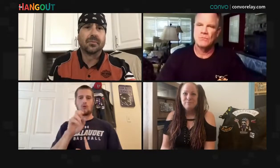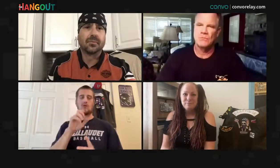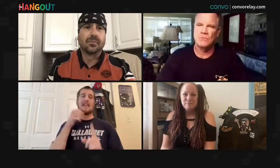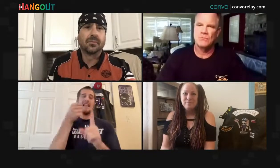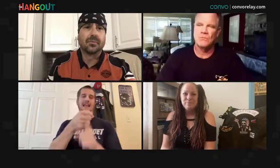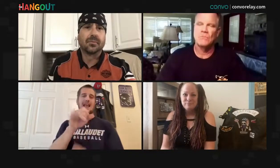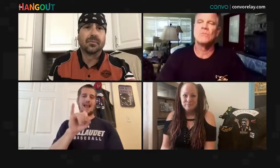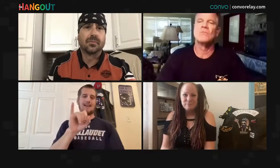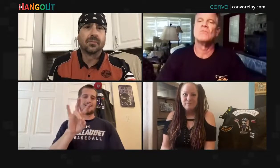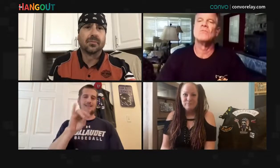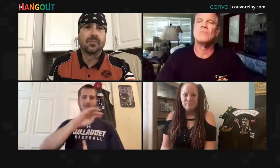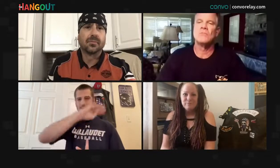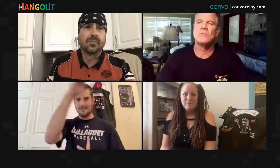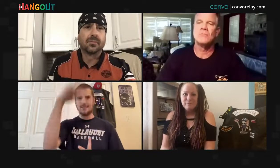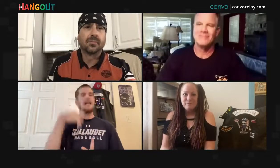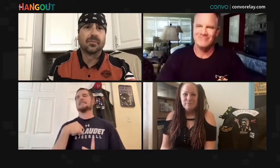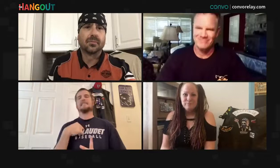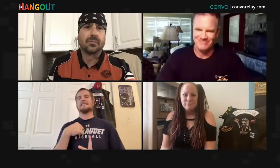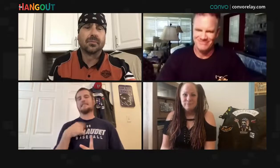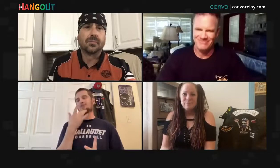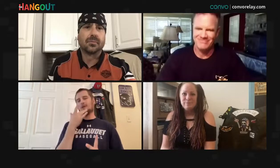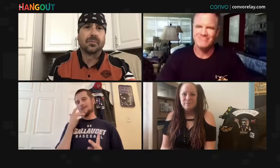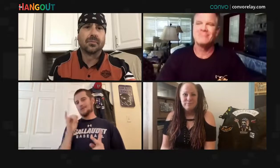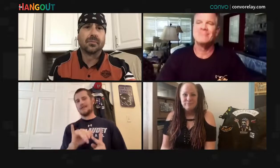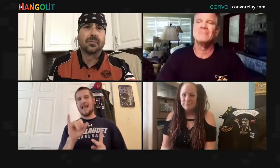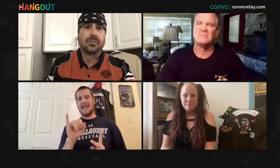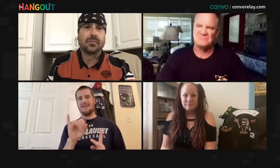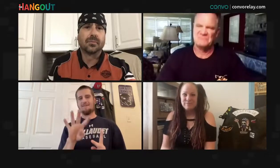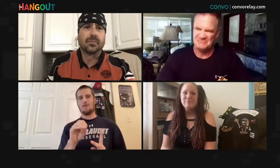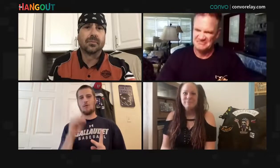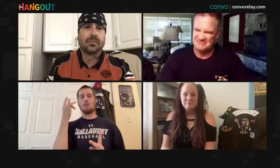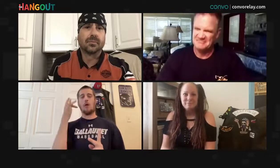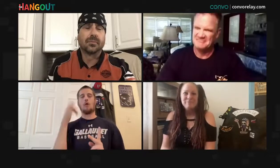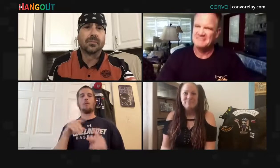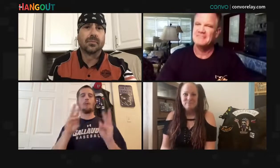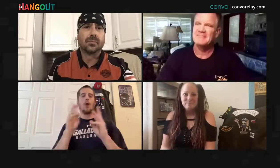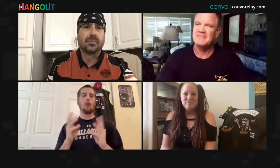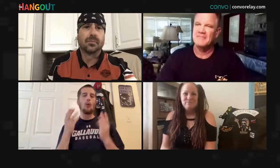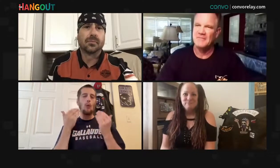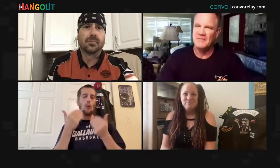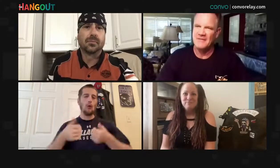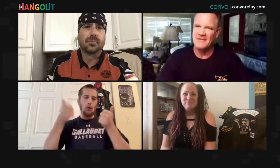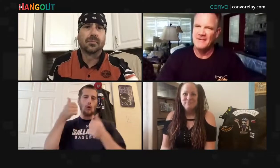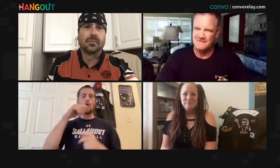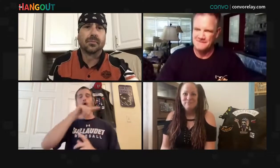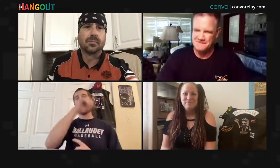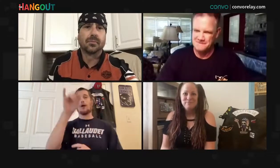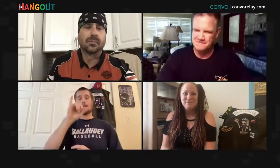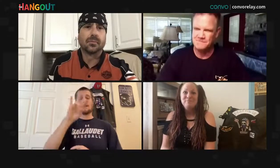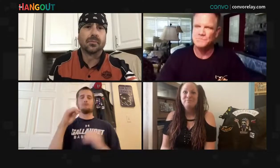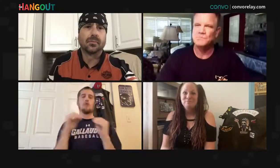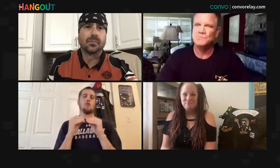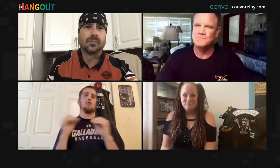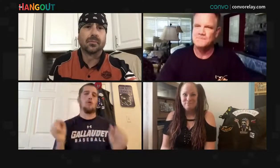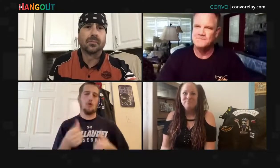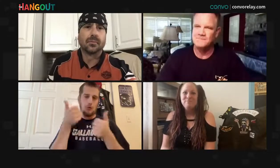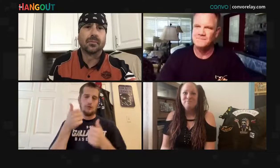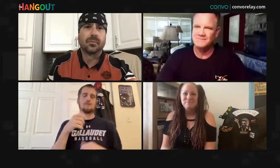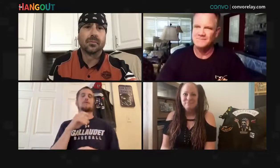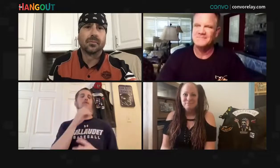go to a northern route, hit I-70, and I'd rather stay on I-40 because of the weather. It's a lot cooler, and the southern route,